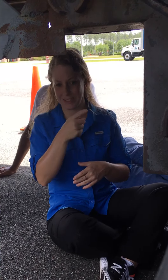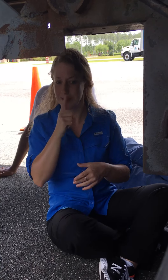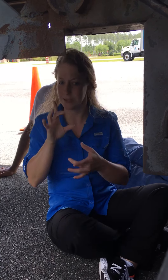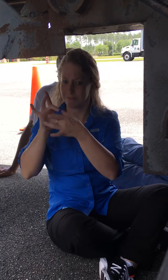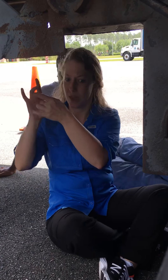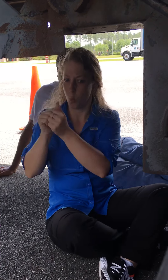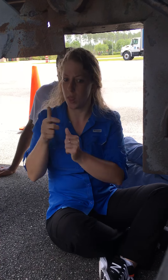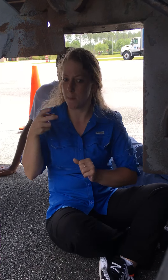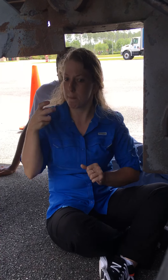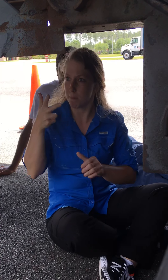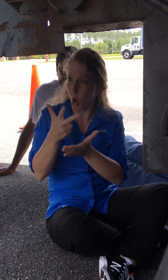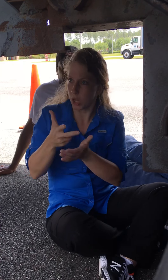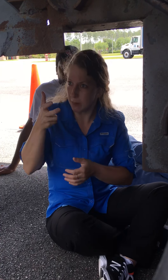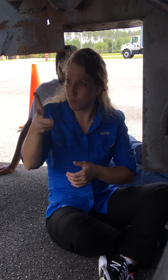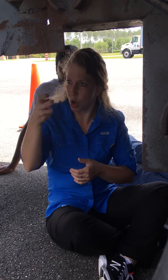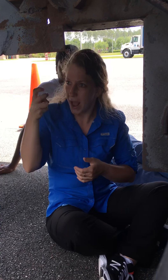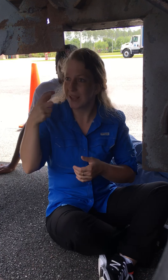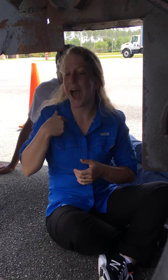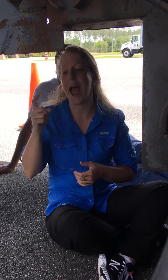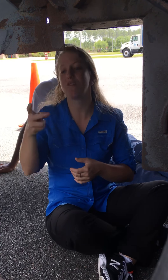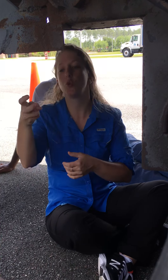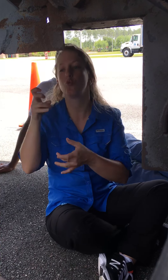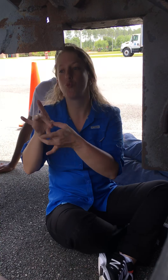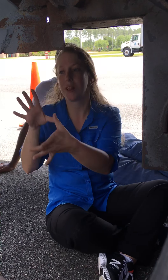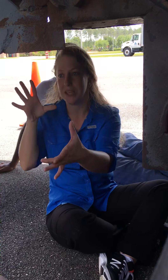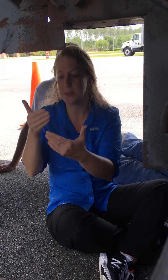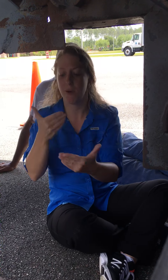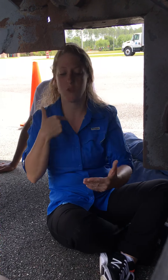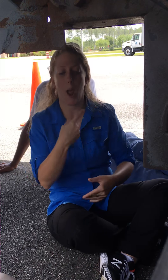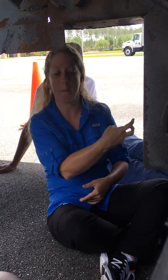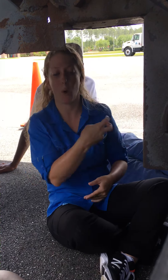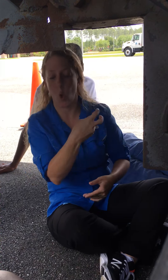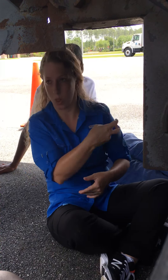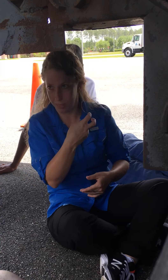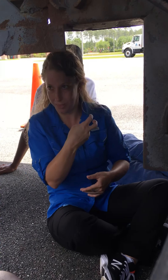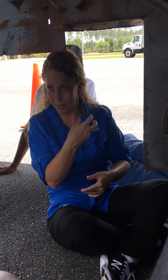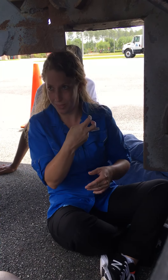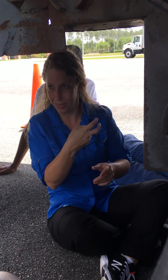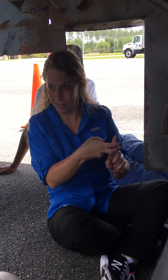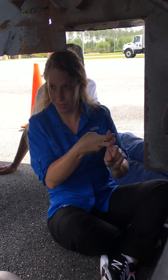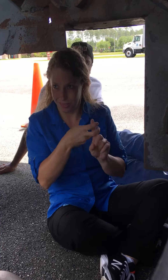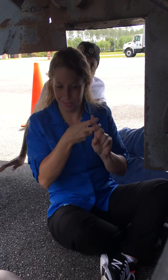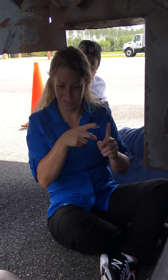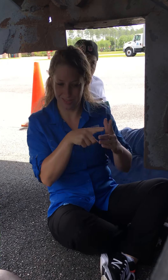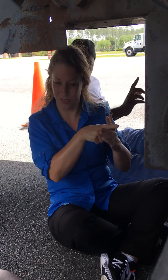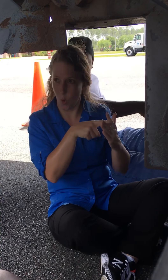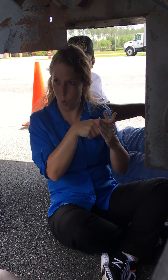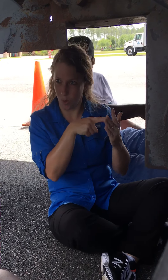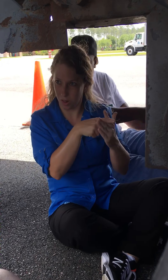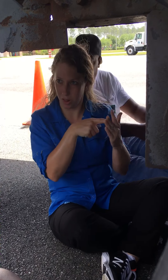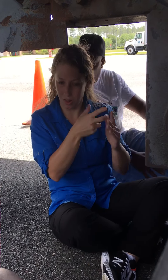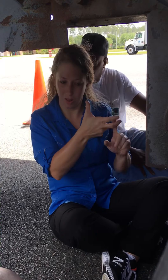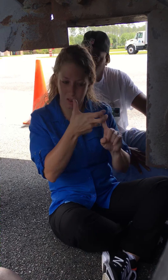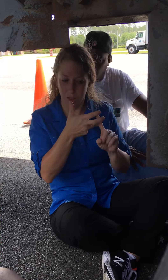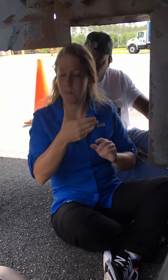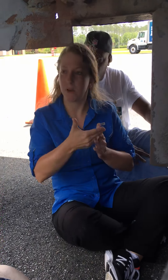the slack adjuster. But you also said there was one you don't have to do it on. That's the That's the small ones. the okay. They're smaller- not the dual ones. No, Okay, you